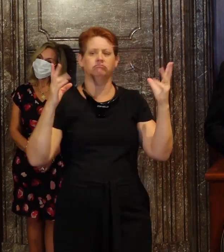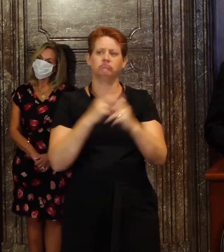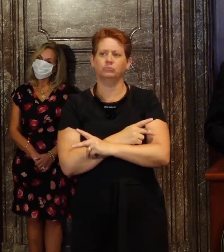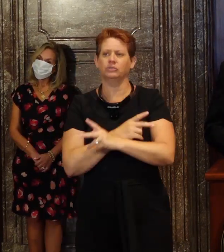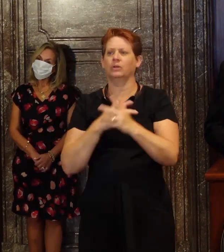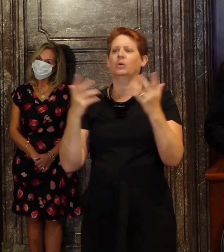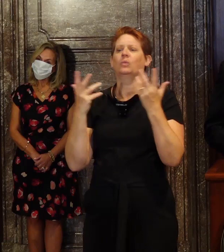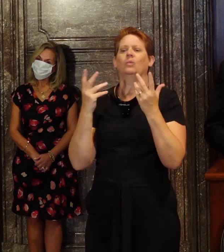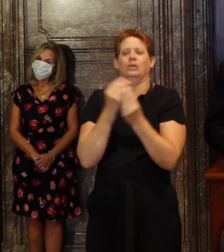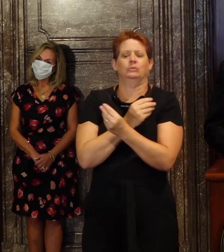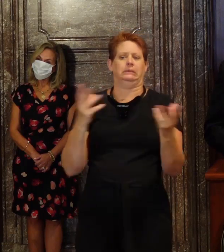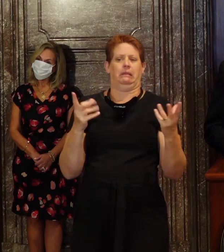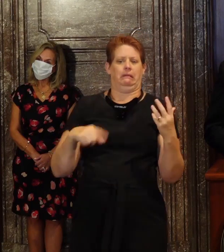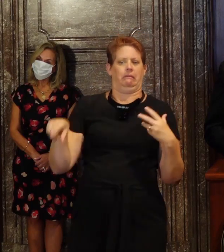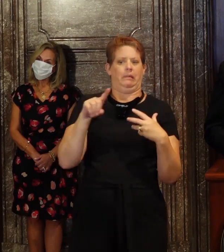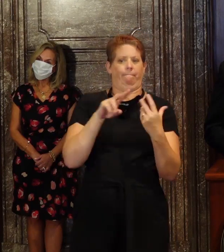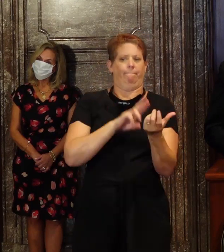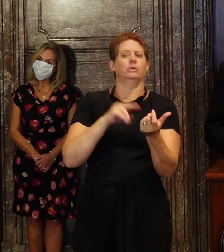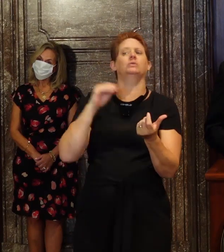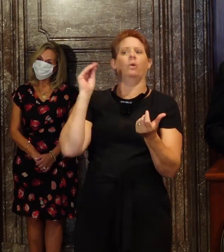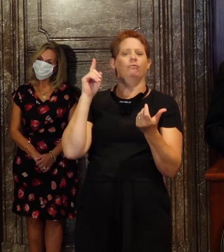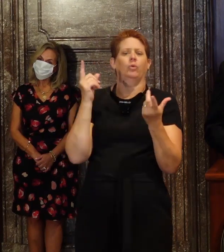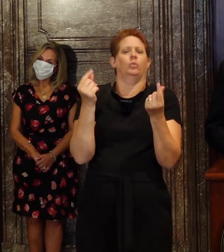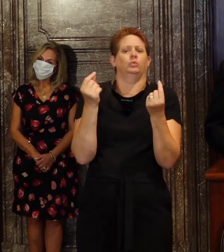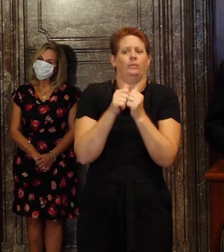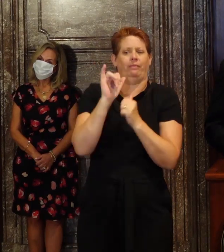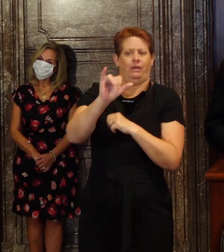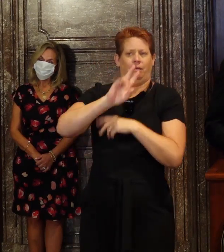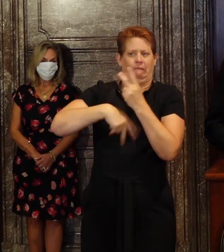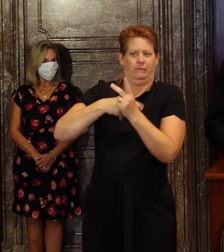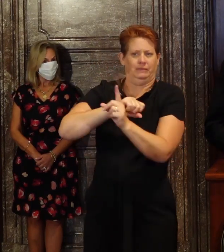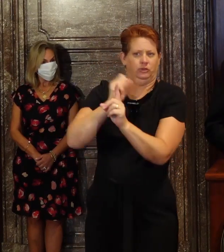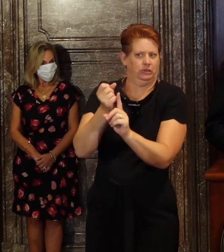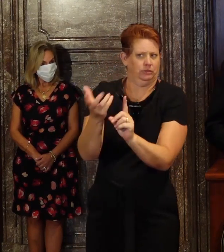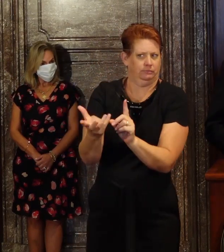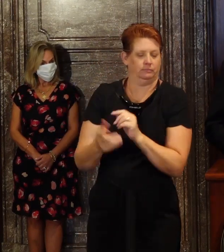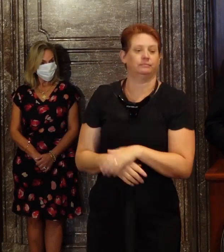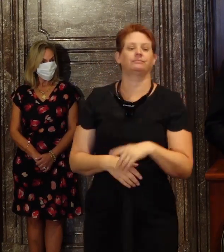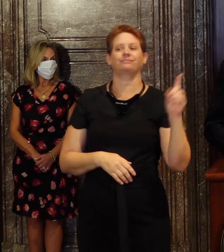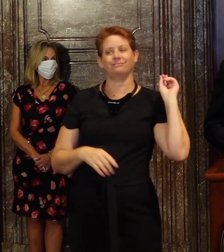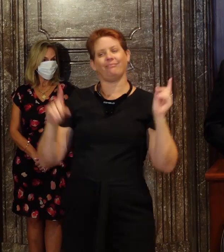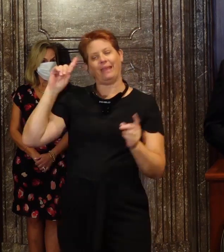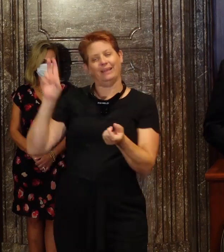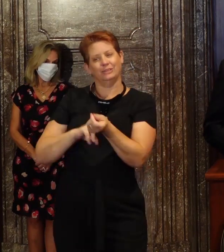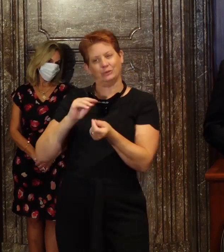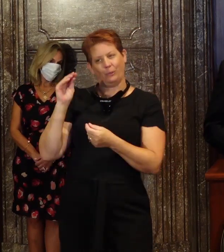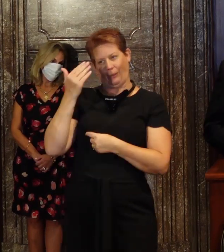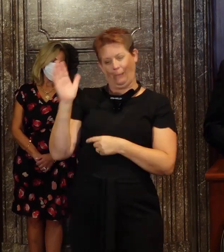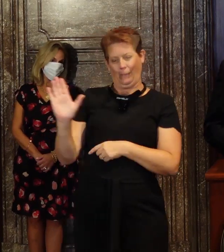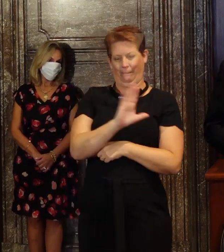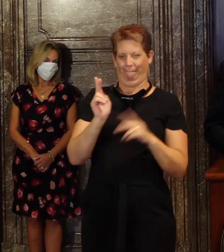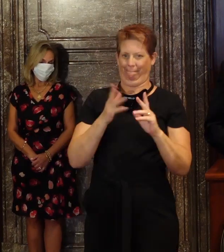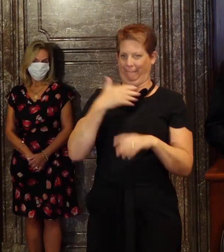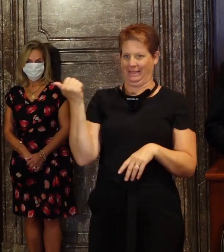What guidance are you giving the nursing homes as to maybe how to handle that issue? Well, I think the nursing homes know their patients best and know